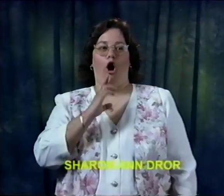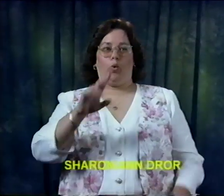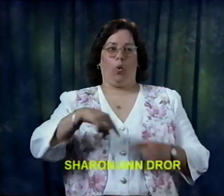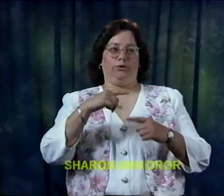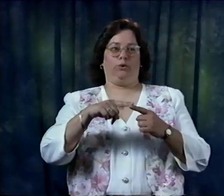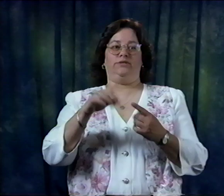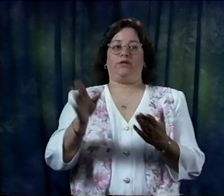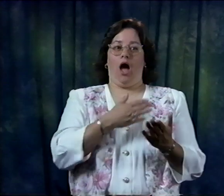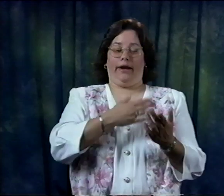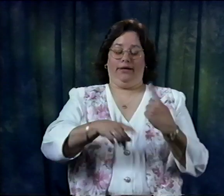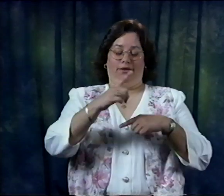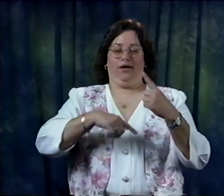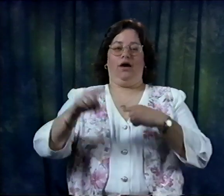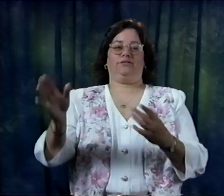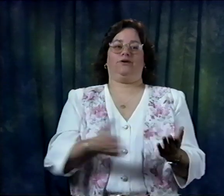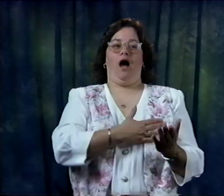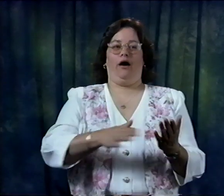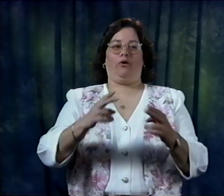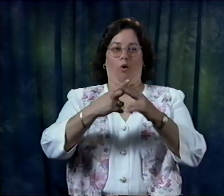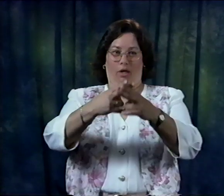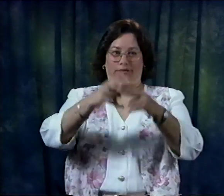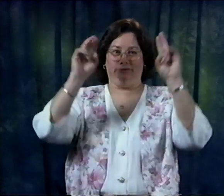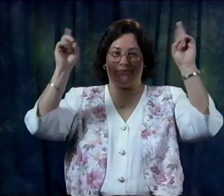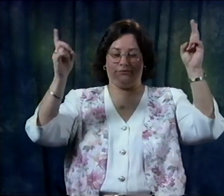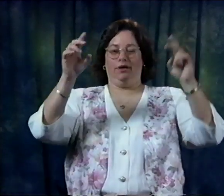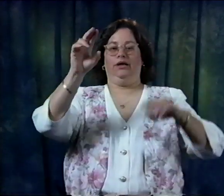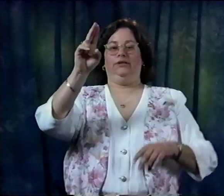We are going to sing a song called Dayenu.